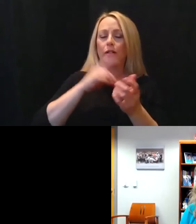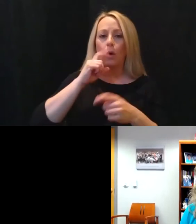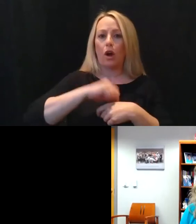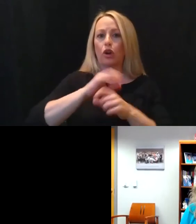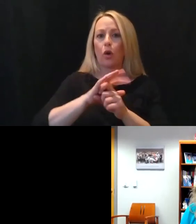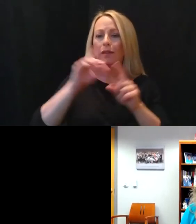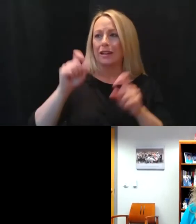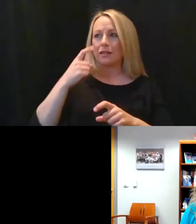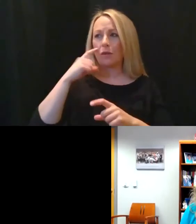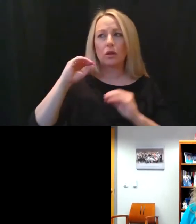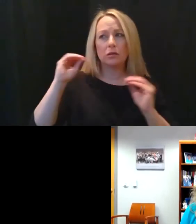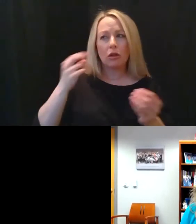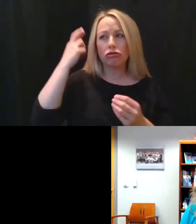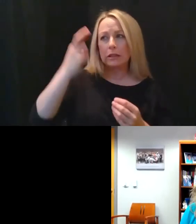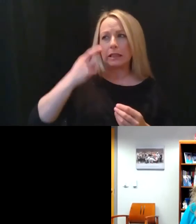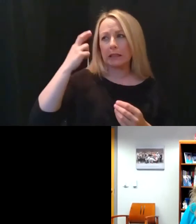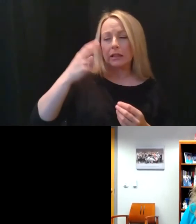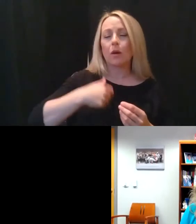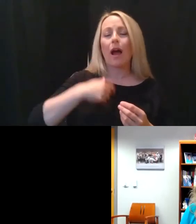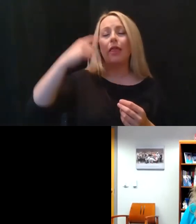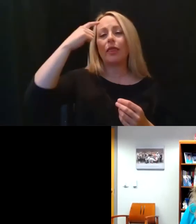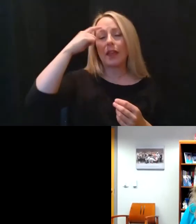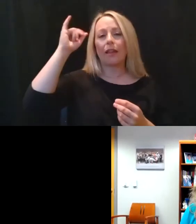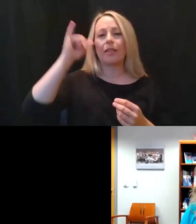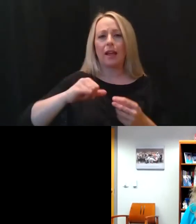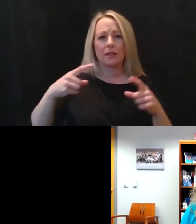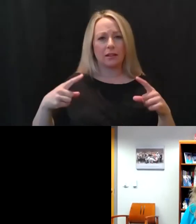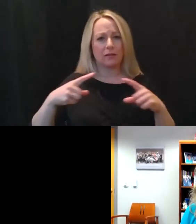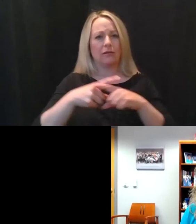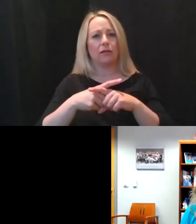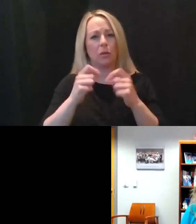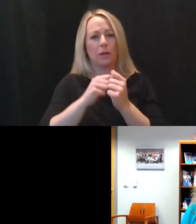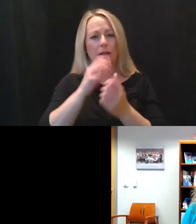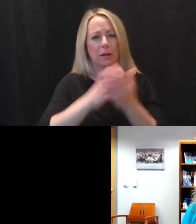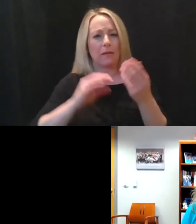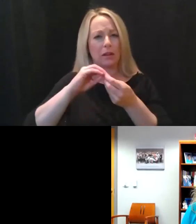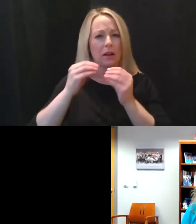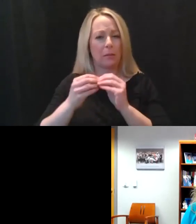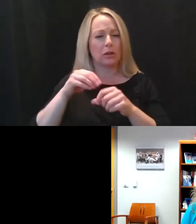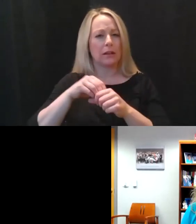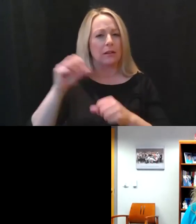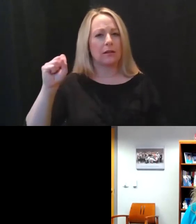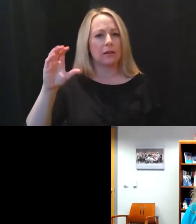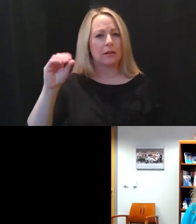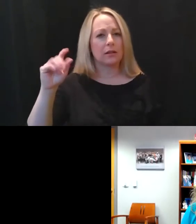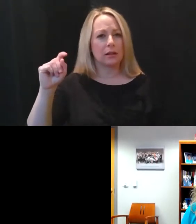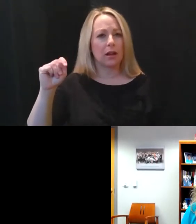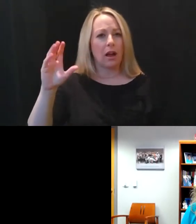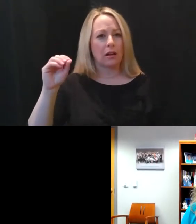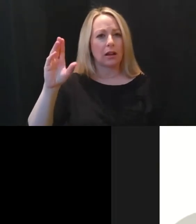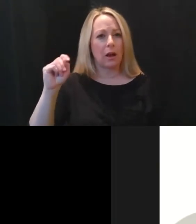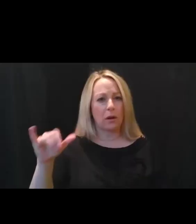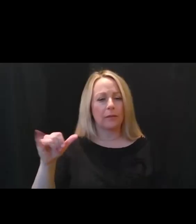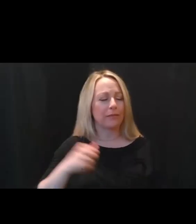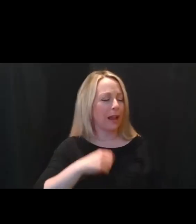for no reason. So I believe that's the disparity, at least for Scott County. And I would say the